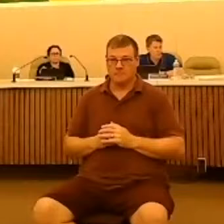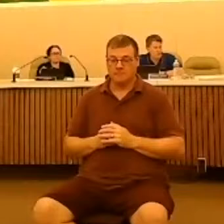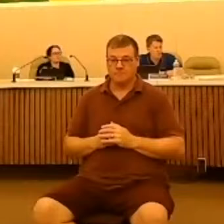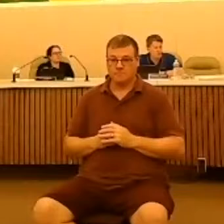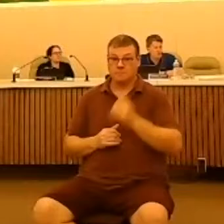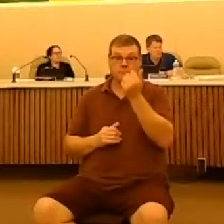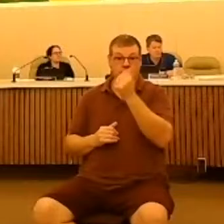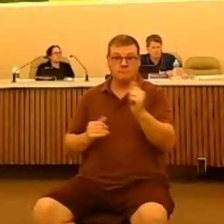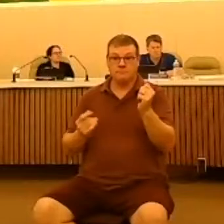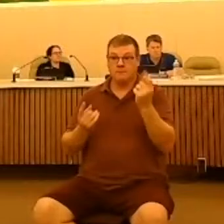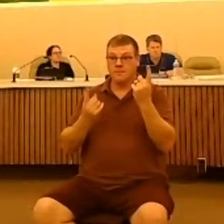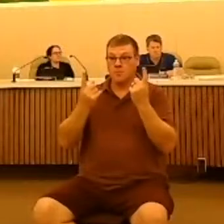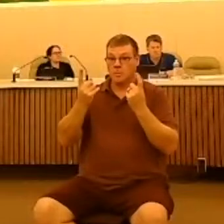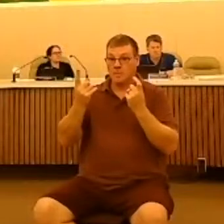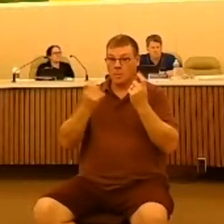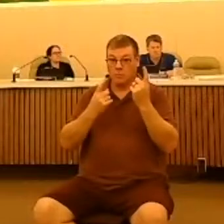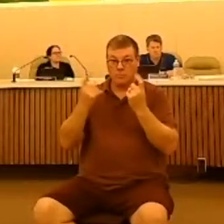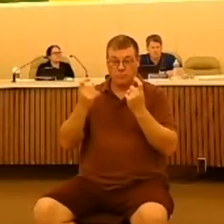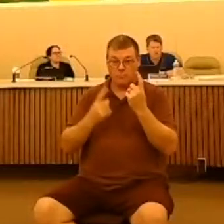Any questions